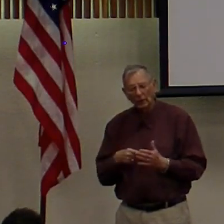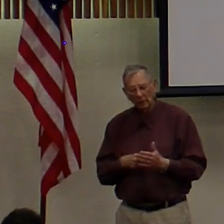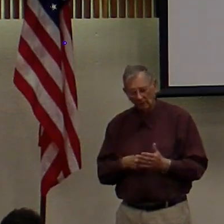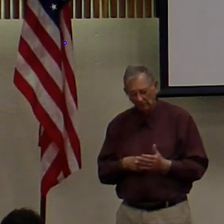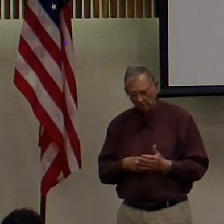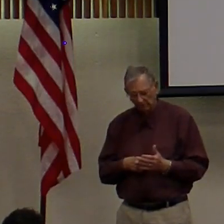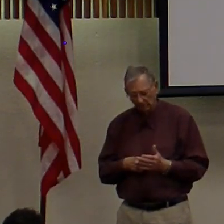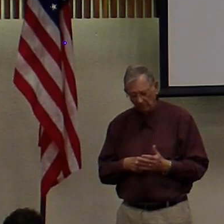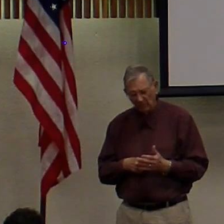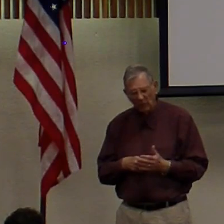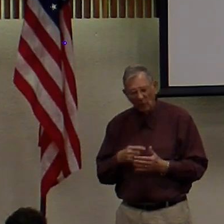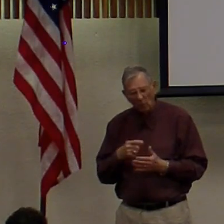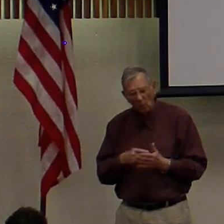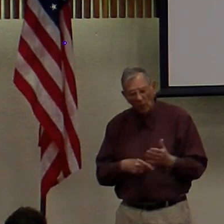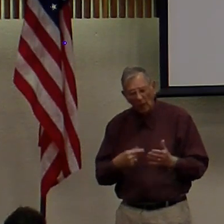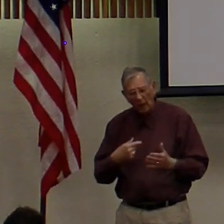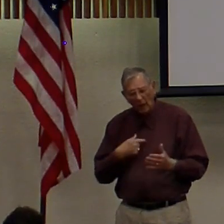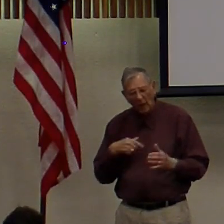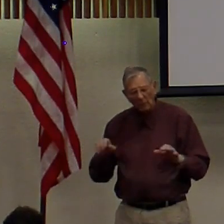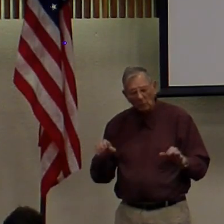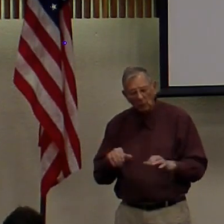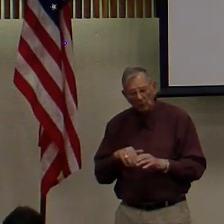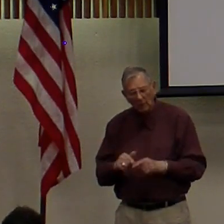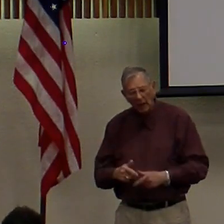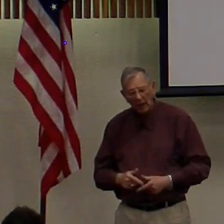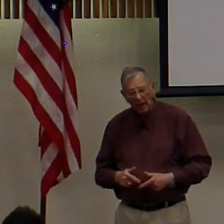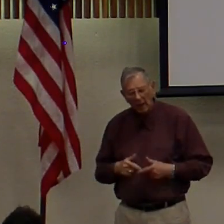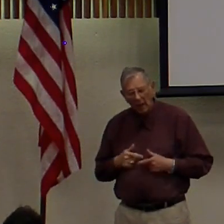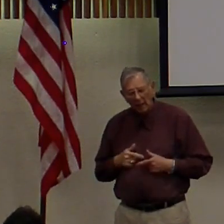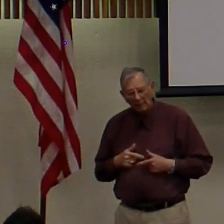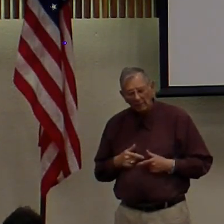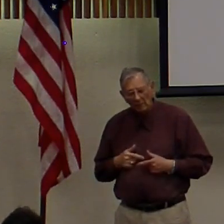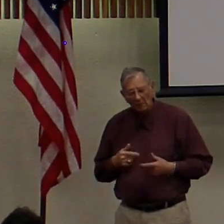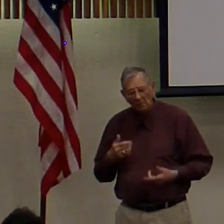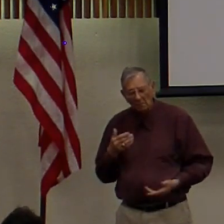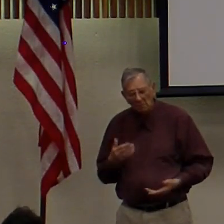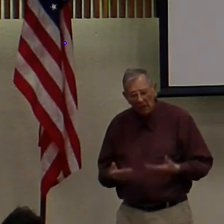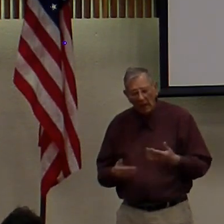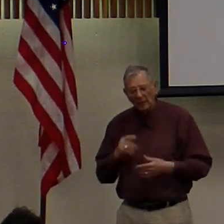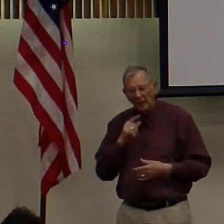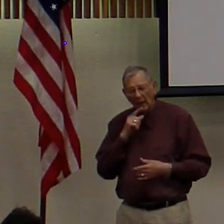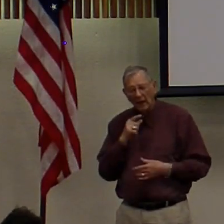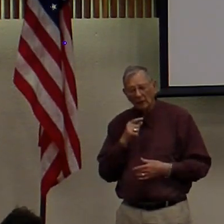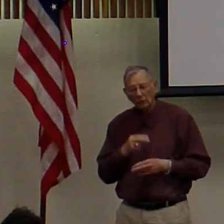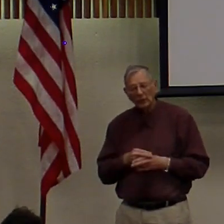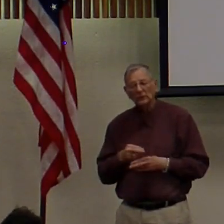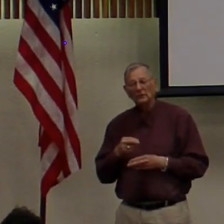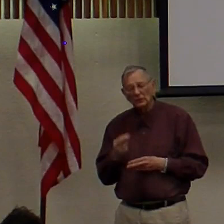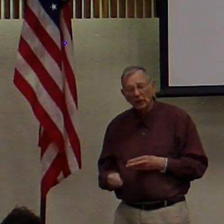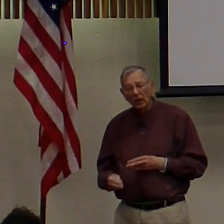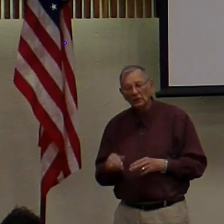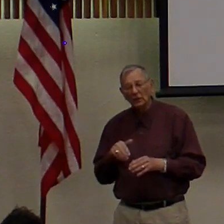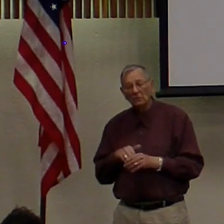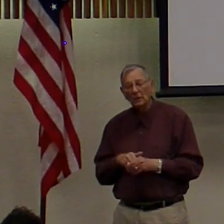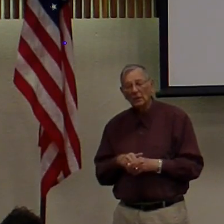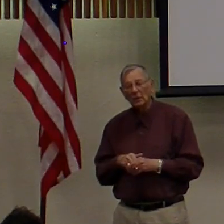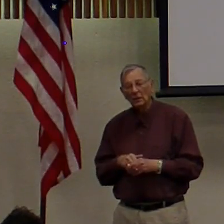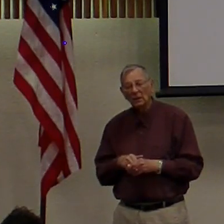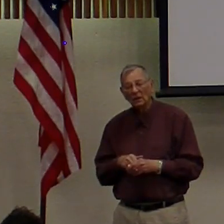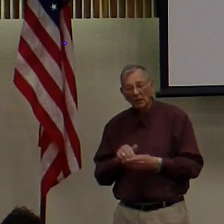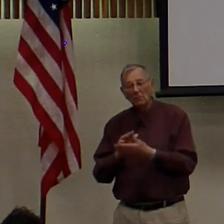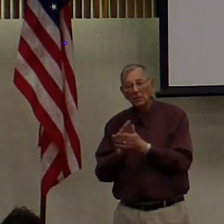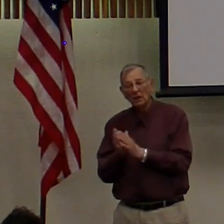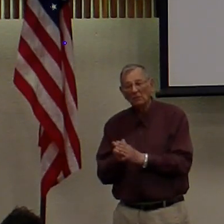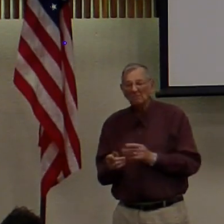this. What am I doing in my life that might actually result in me actually even